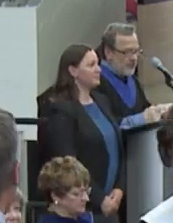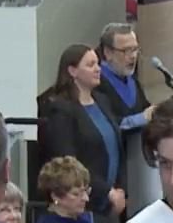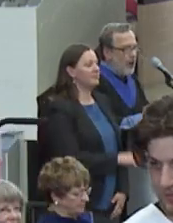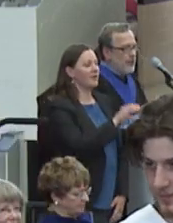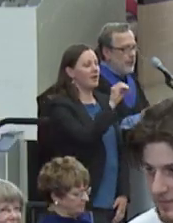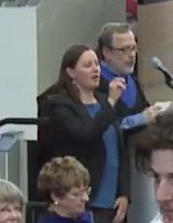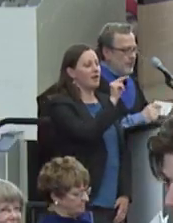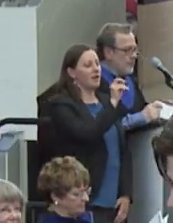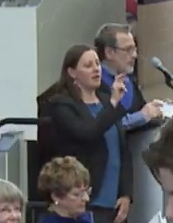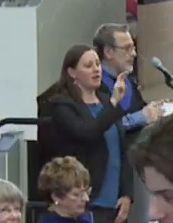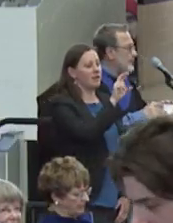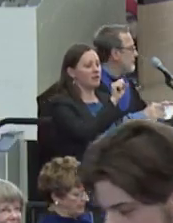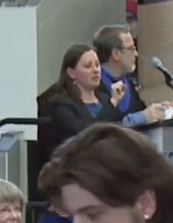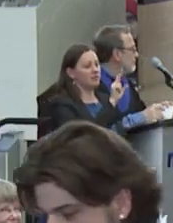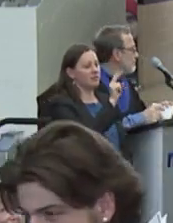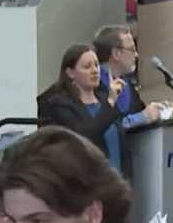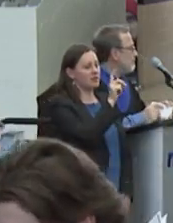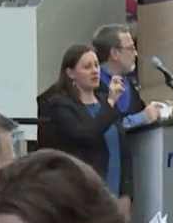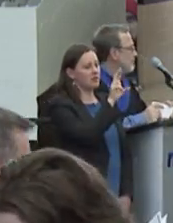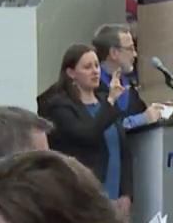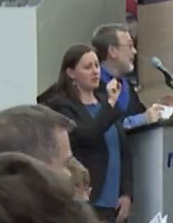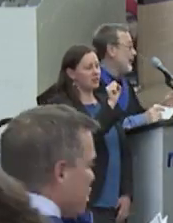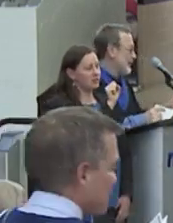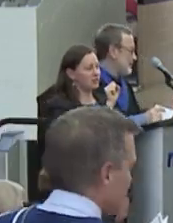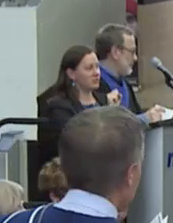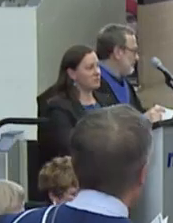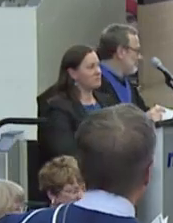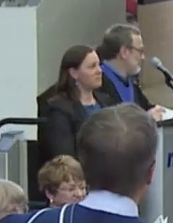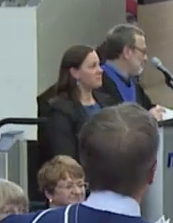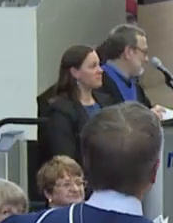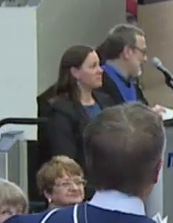Connor Saunders.